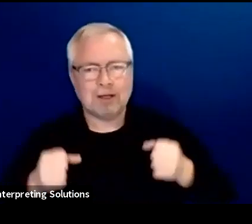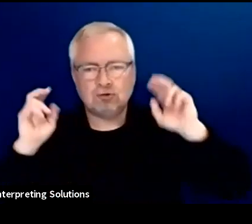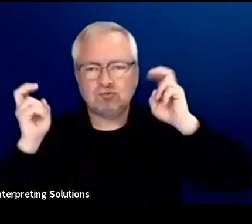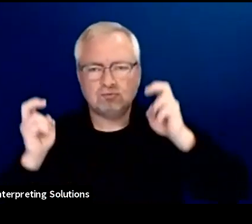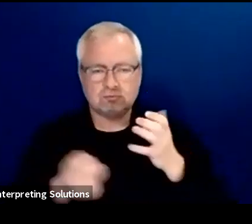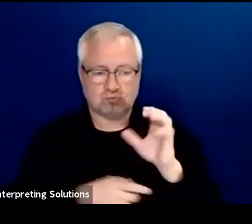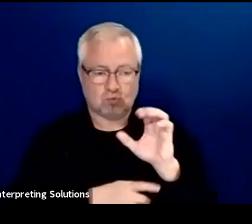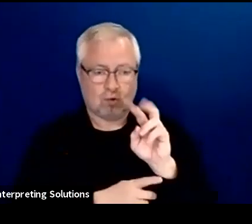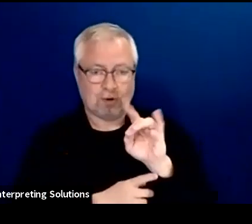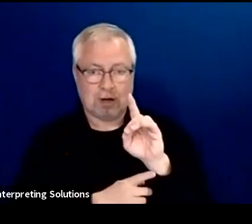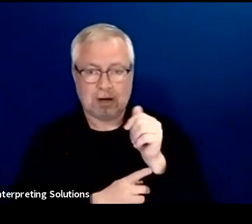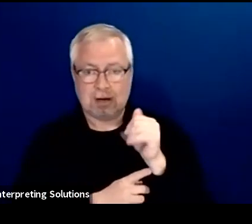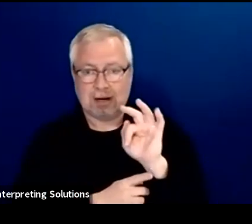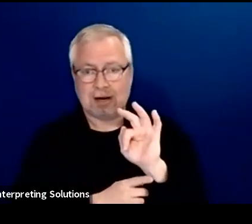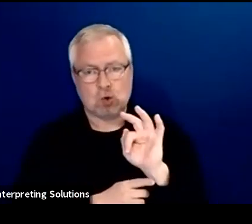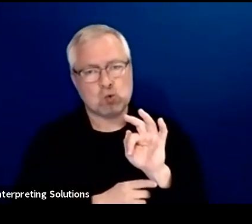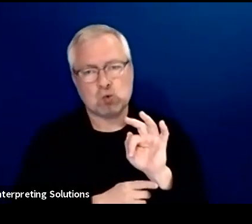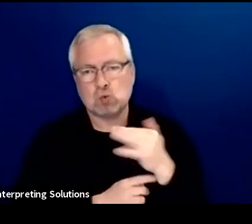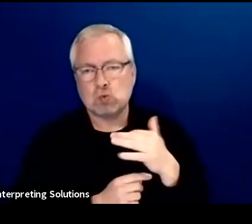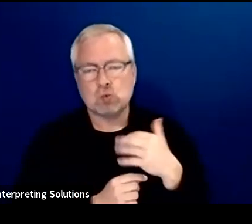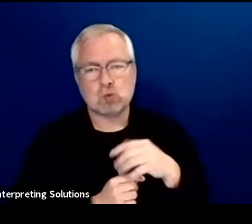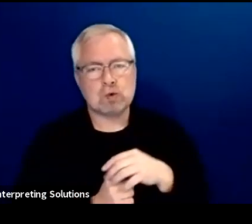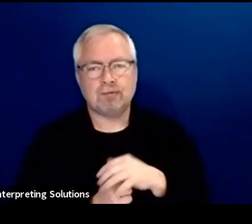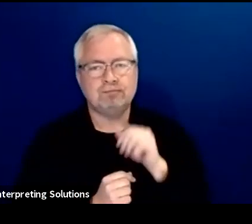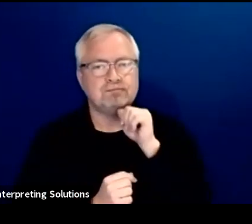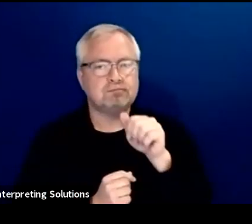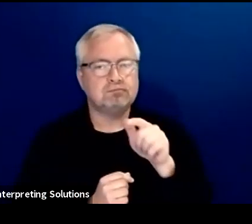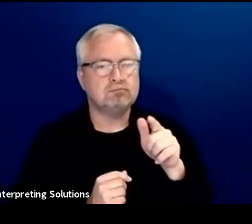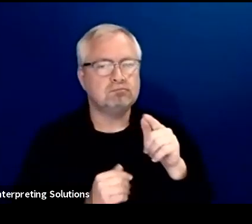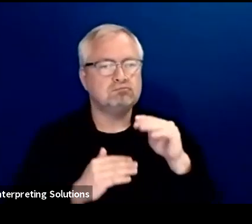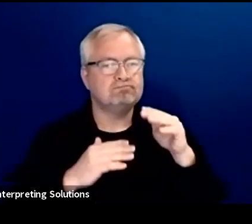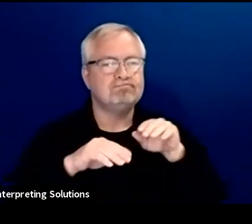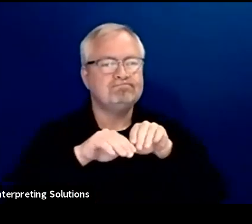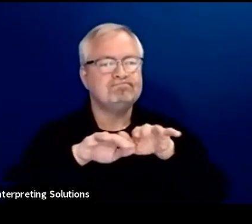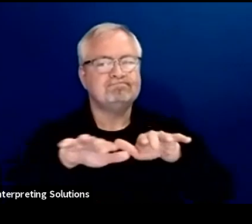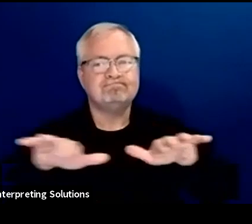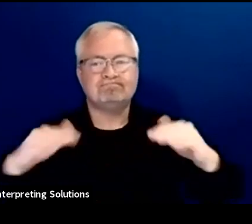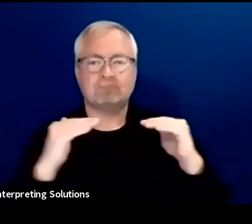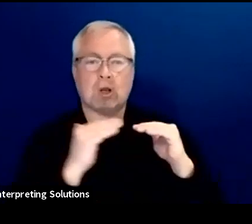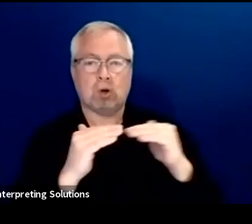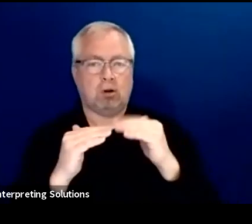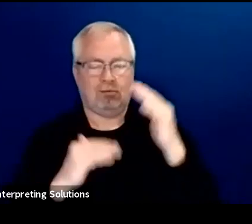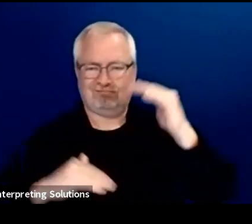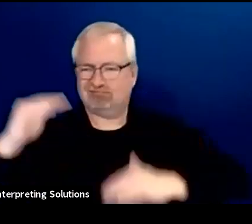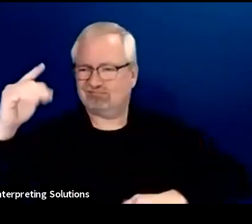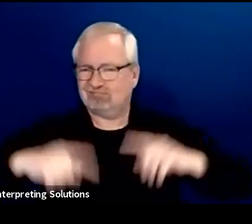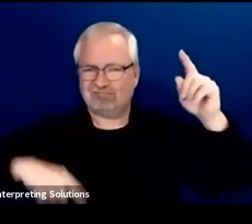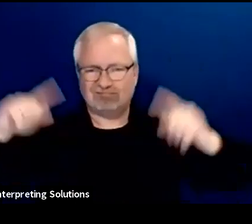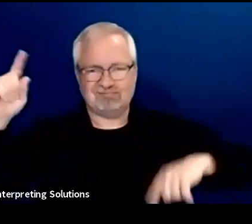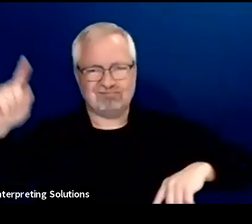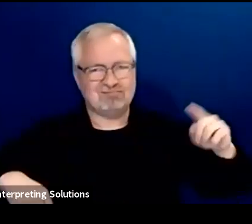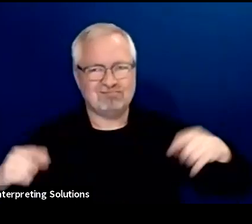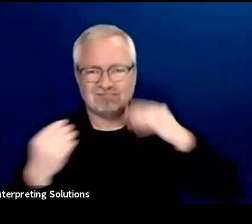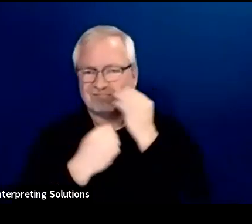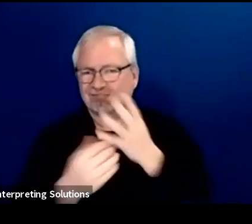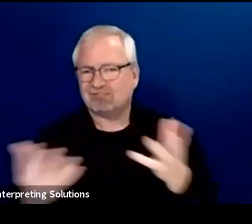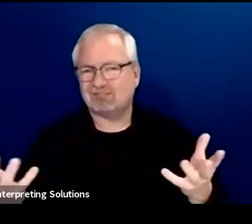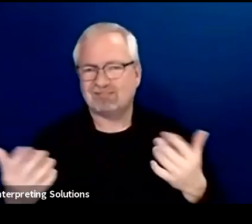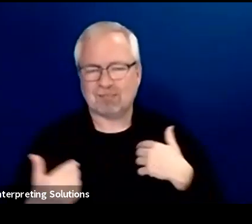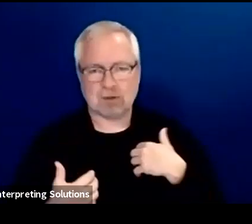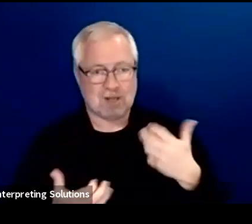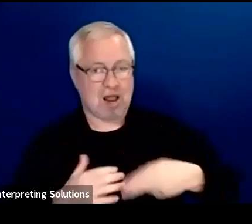equitably in all communities. So we've just got some pretty high level data at this time, including, this is